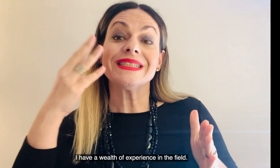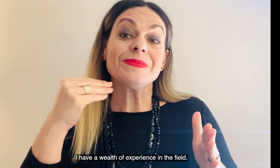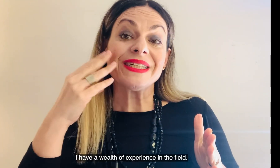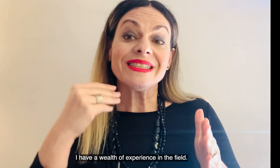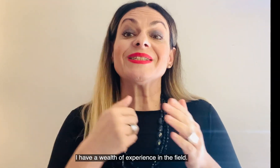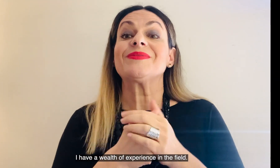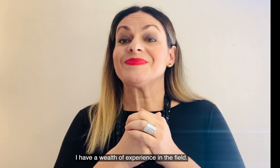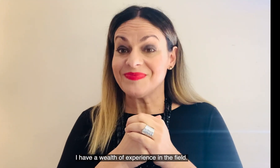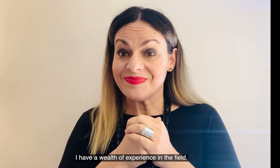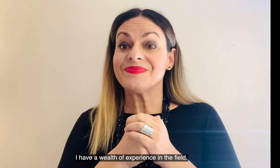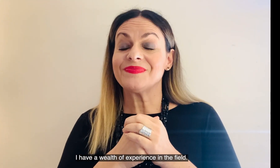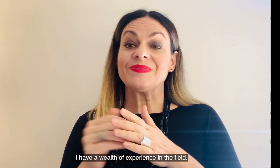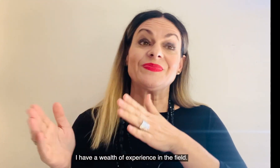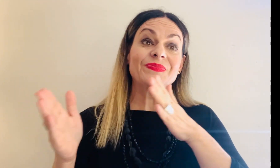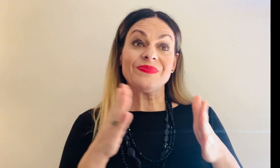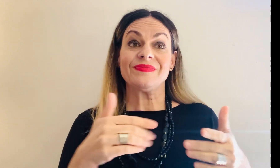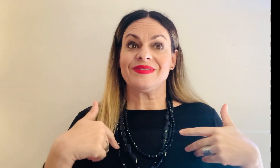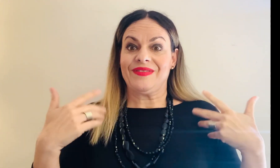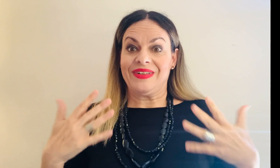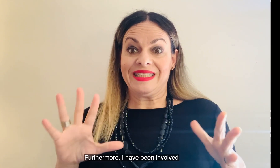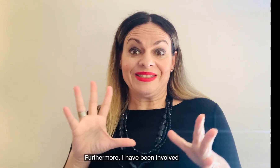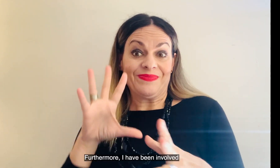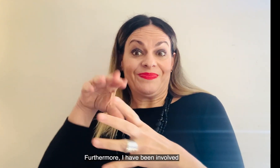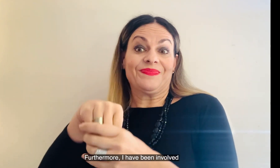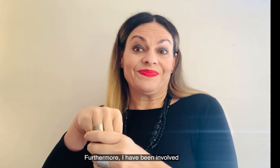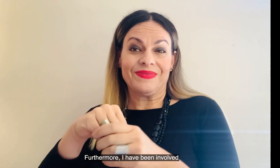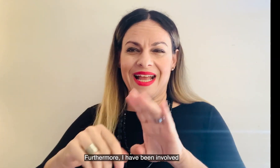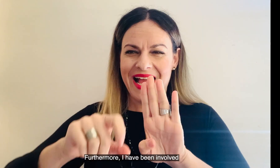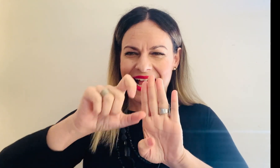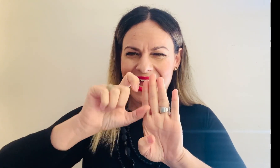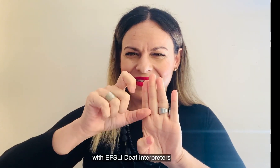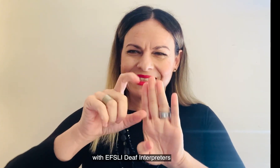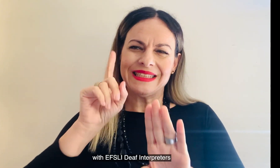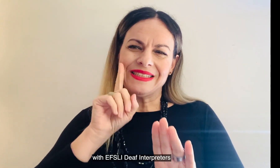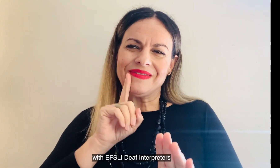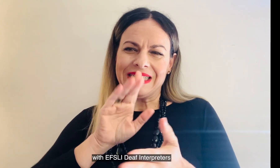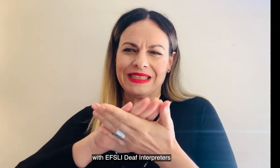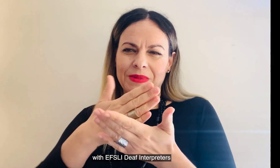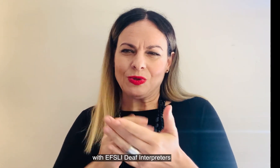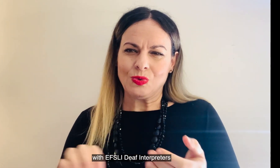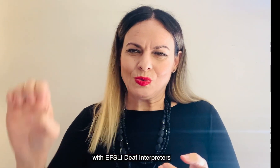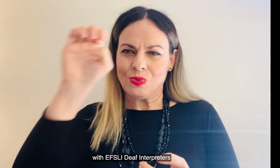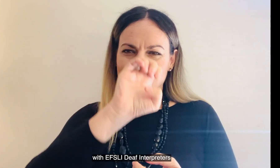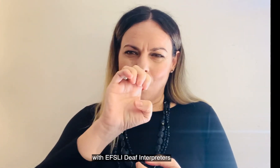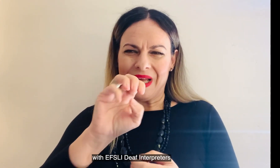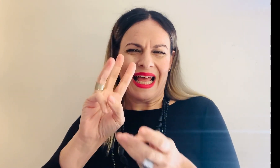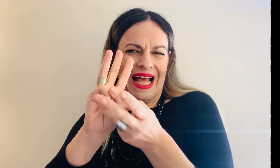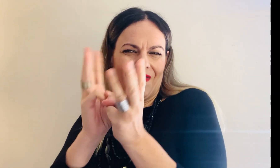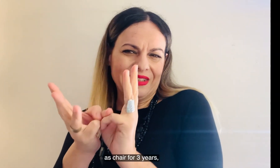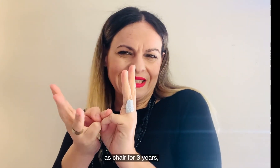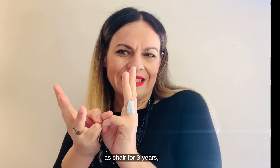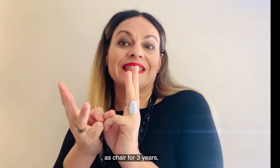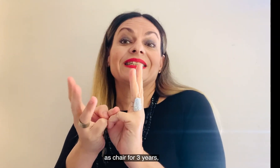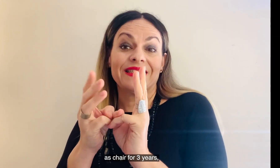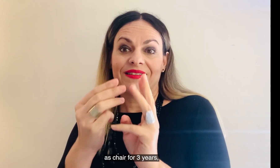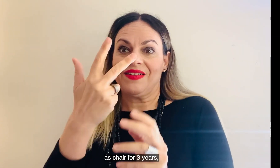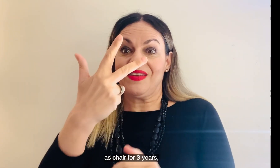have a wealth of experience in the field. Furthermore, I have been involved with EFSLI Deaf Interpreters as chair for